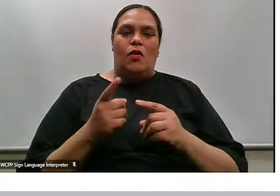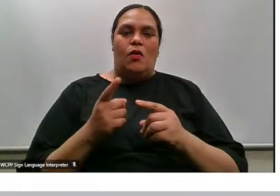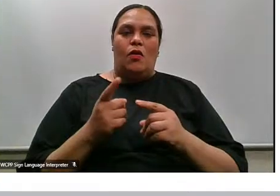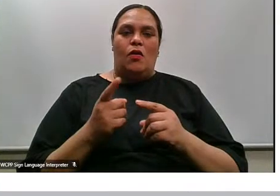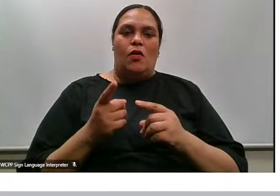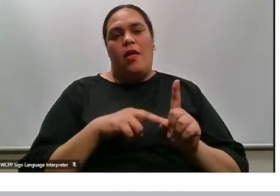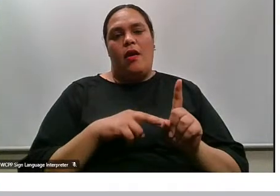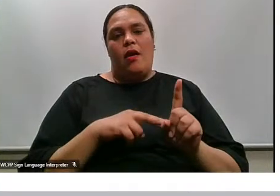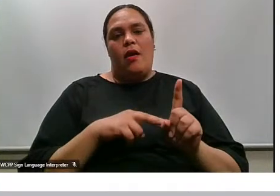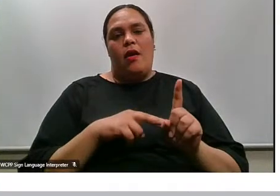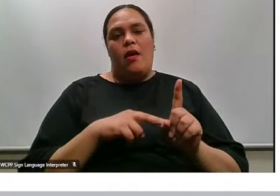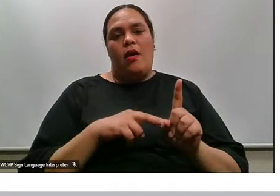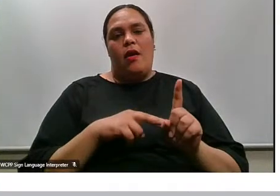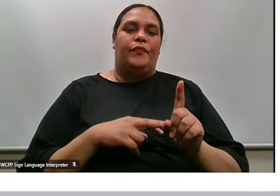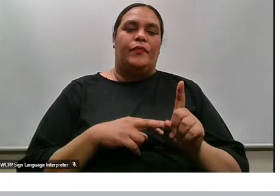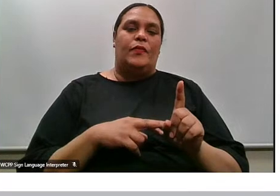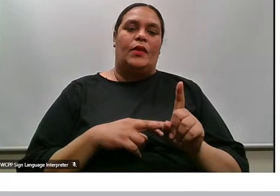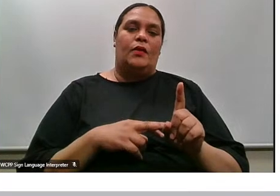complying